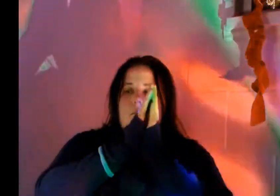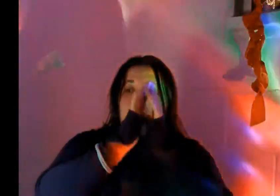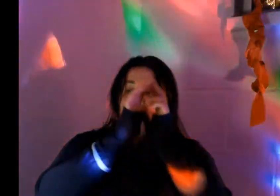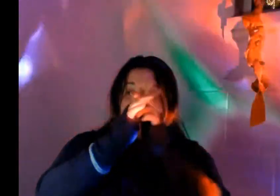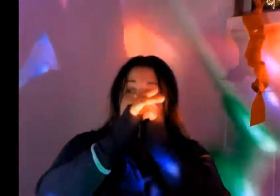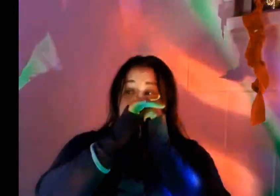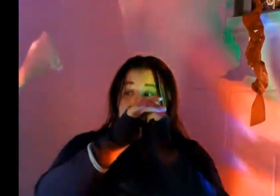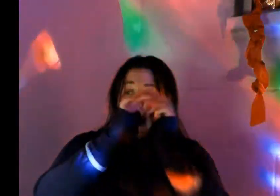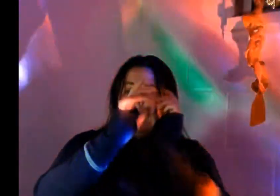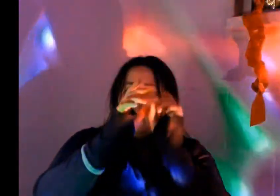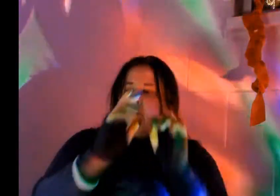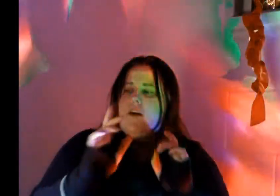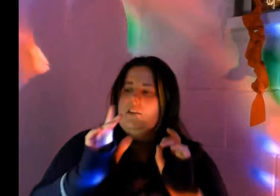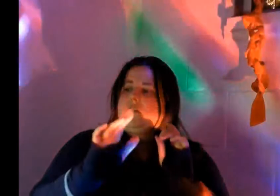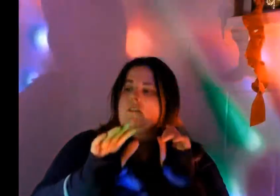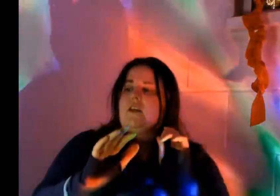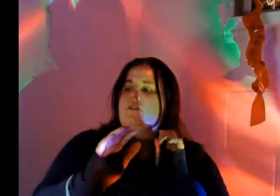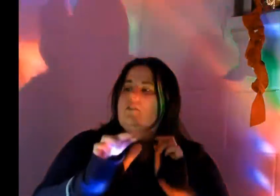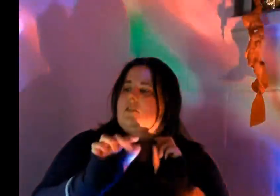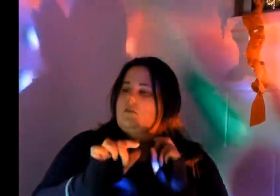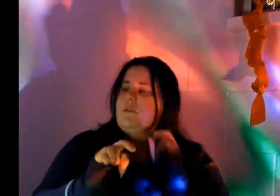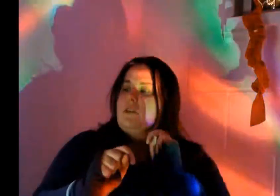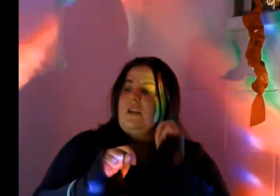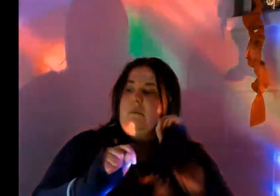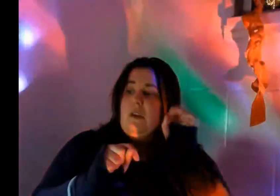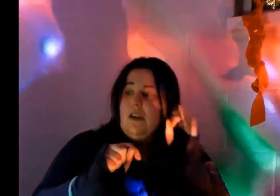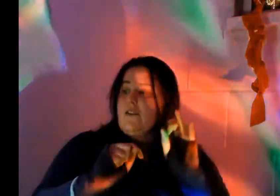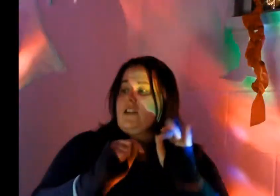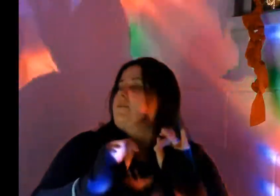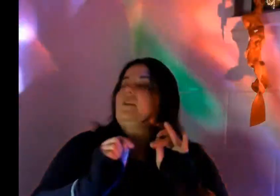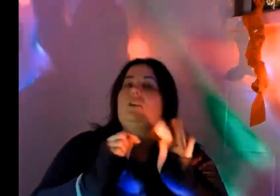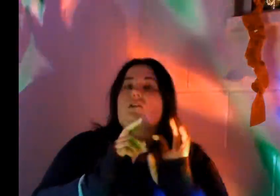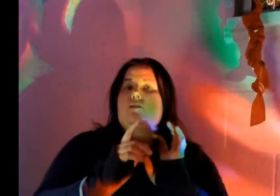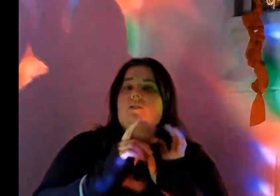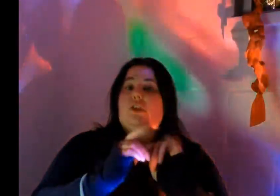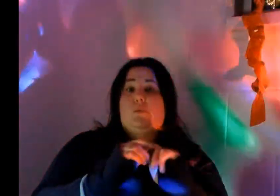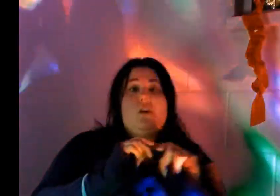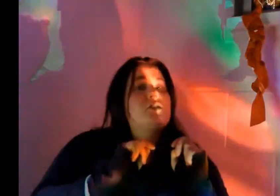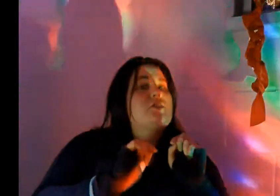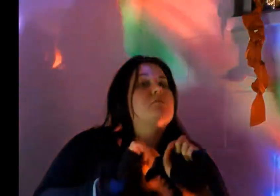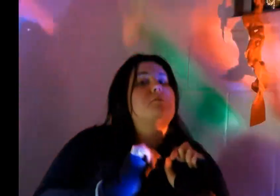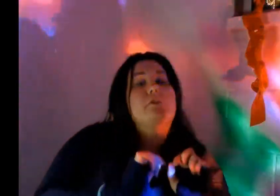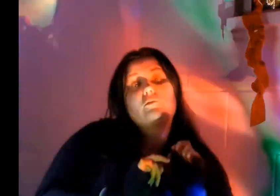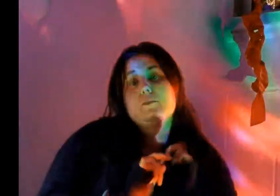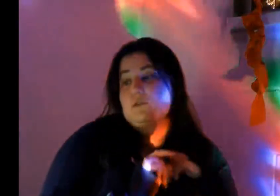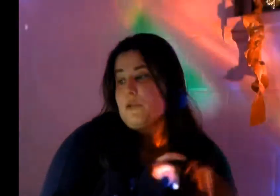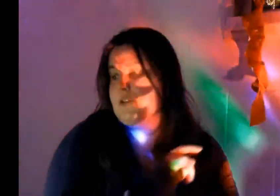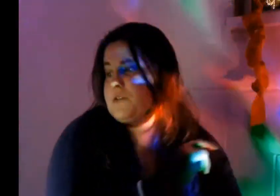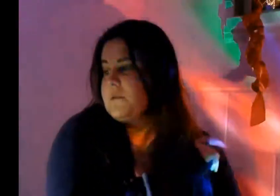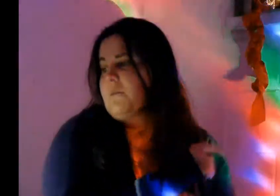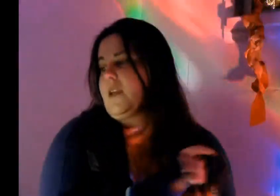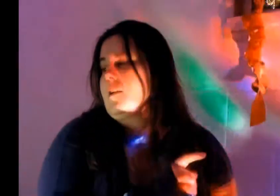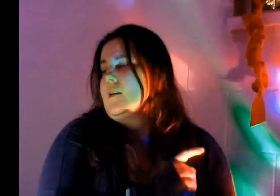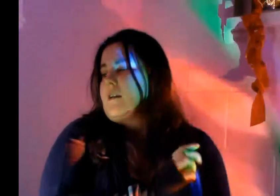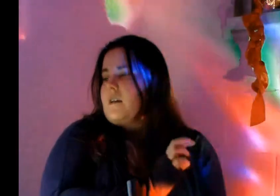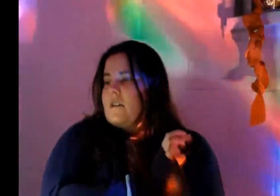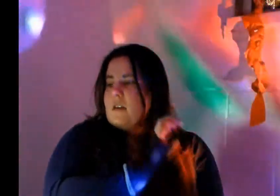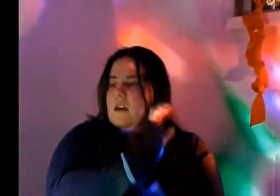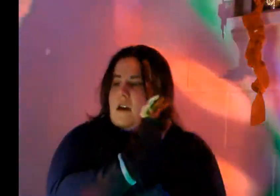Stimming refers to repetitive self-stimulating behaviors typically associated with autism spectrum disorders.